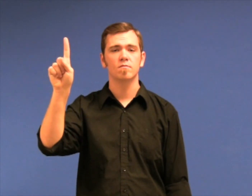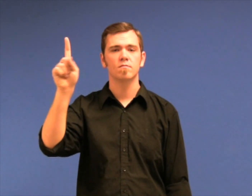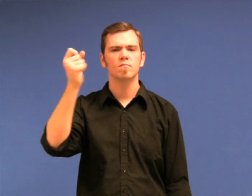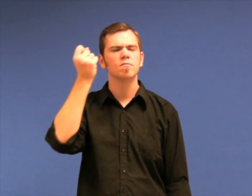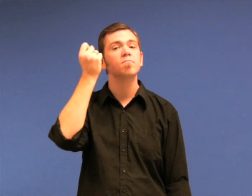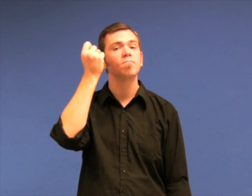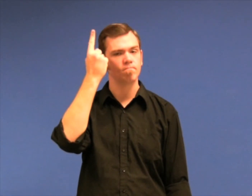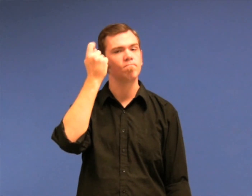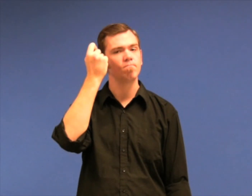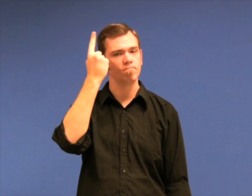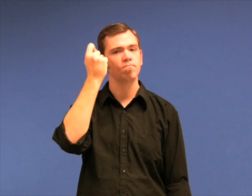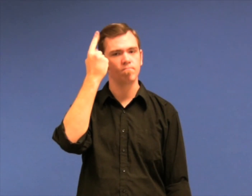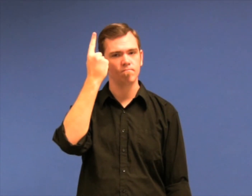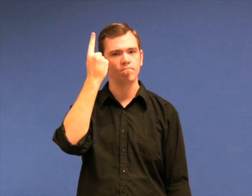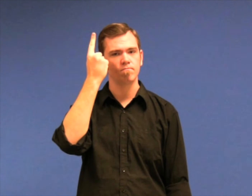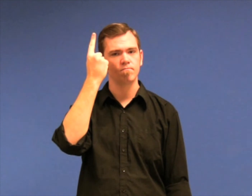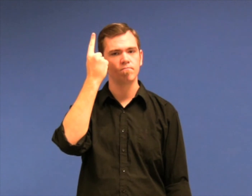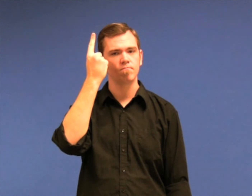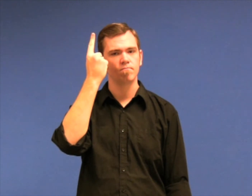head, it's understand.